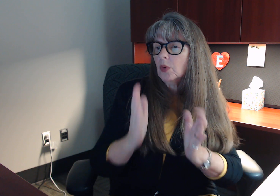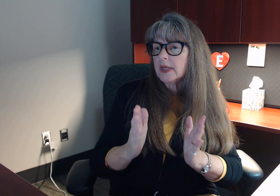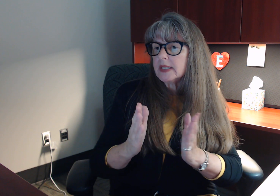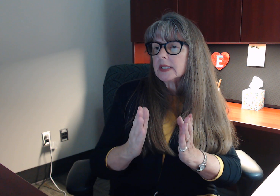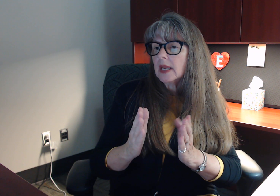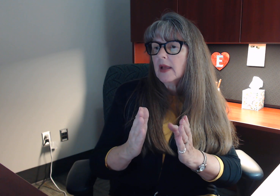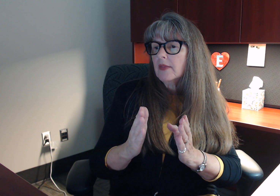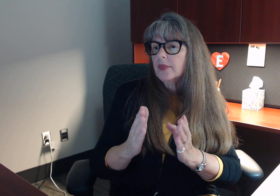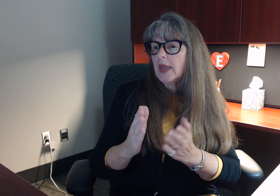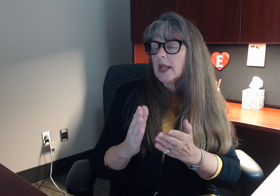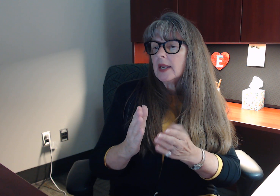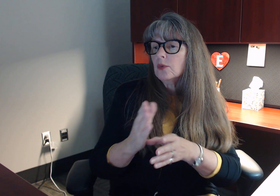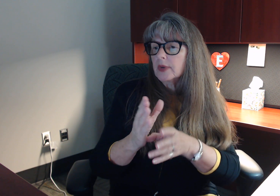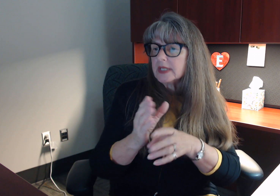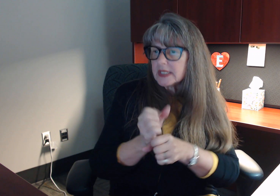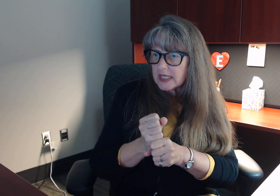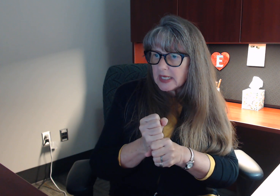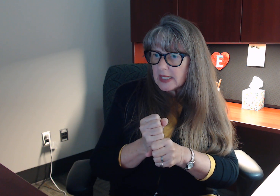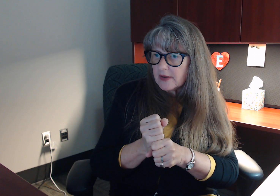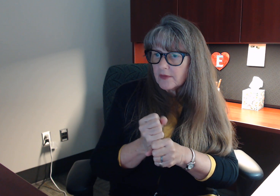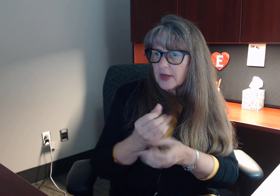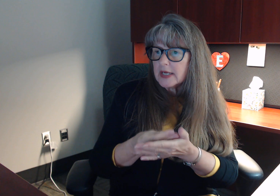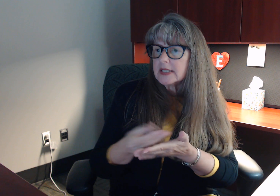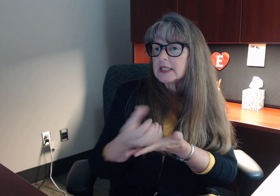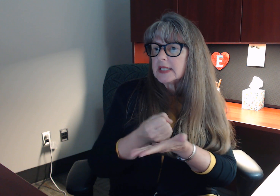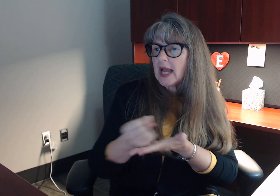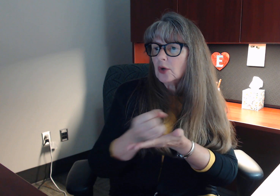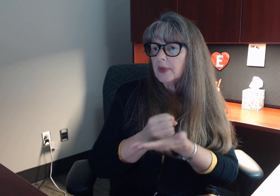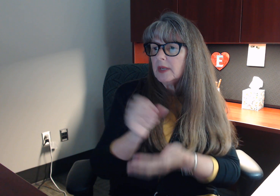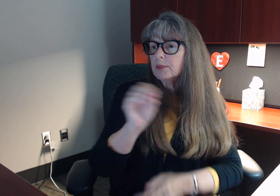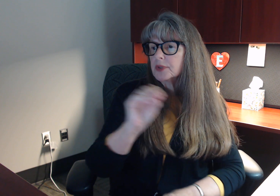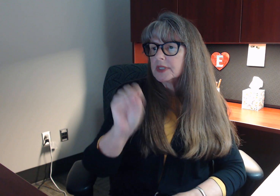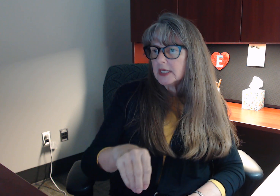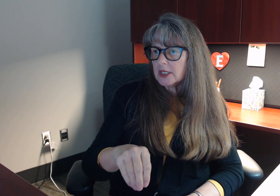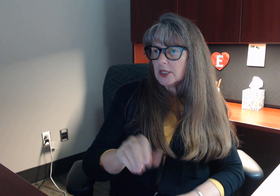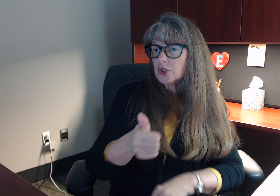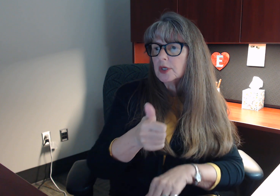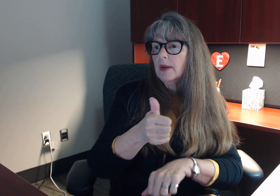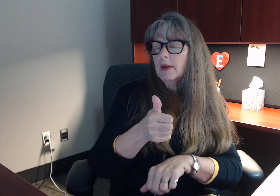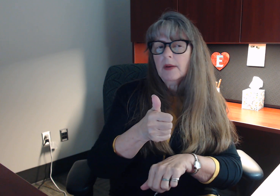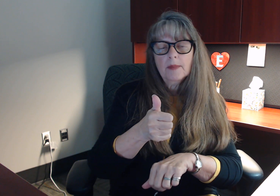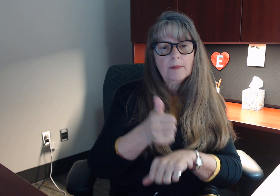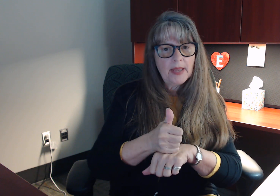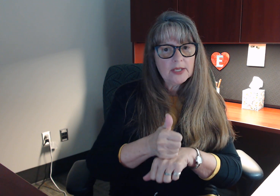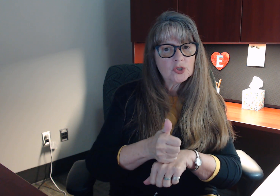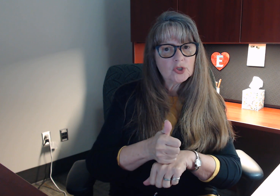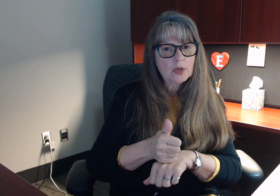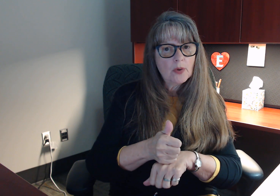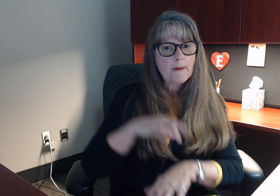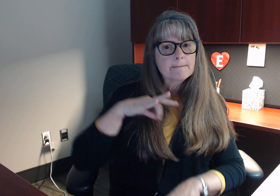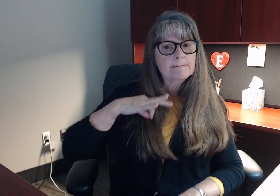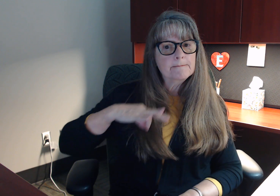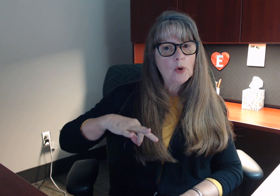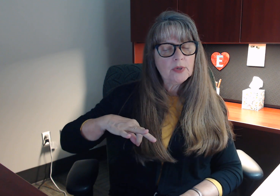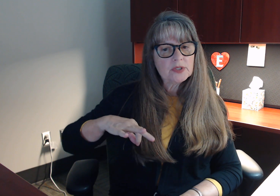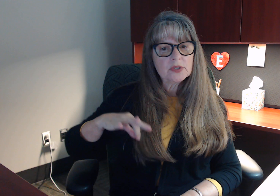employees, they receive salary percentage based bonuses. This